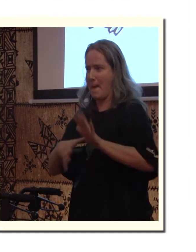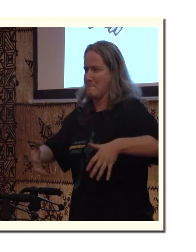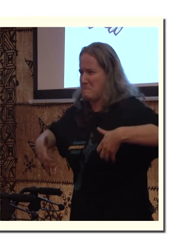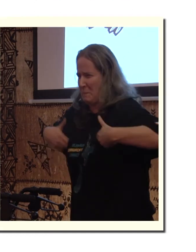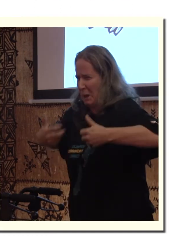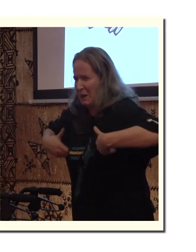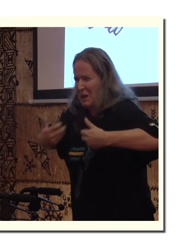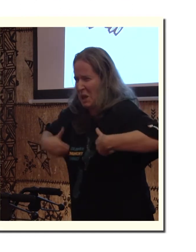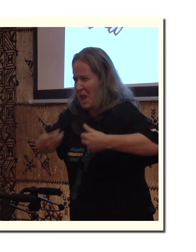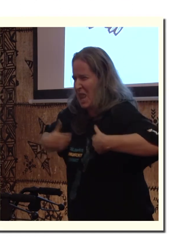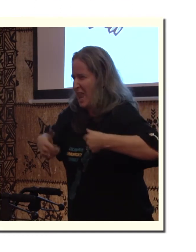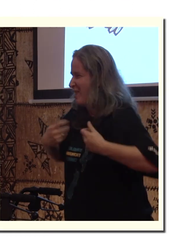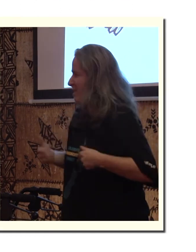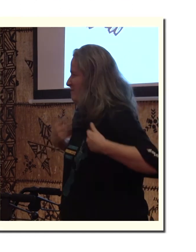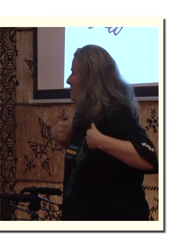M,